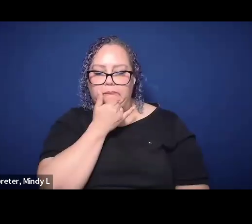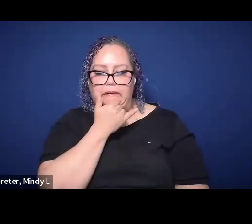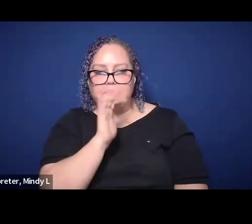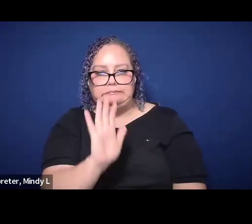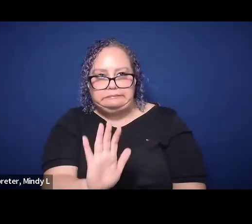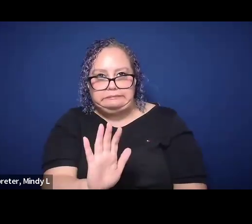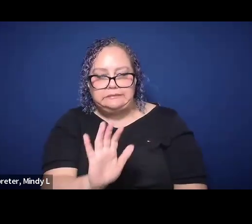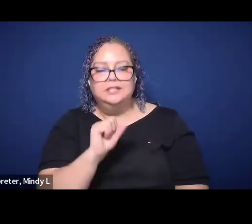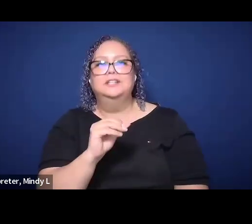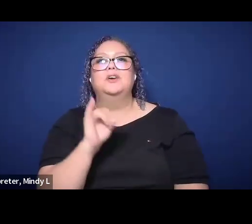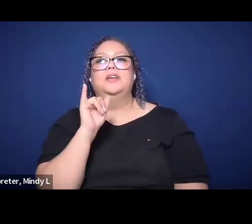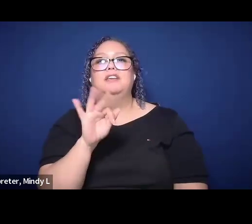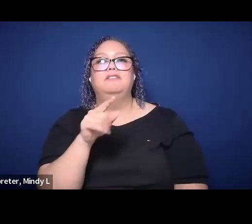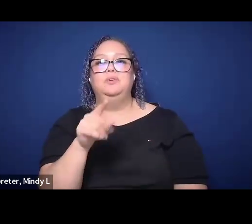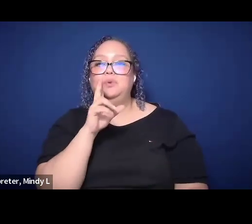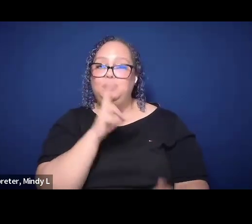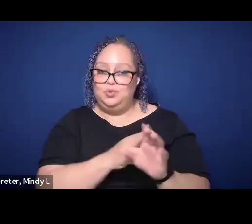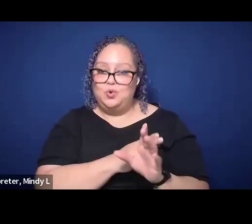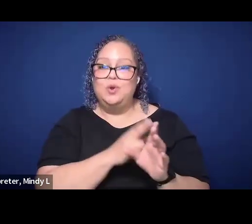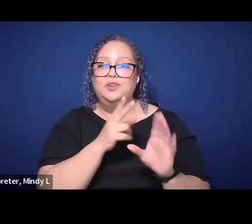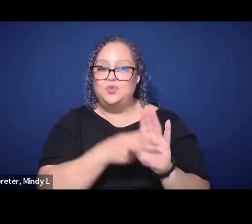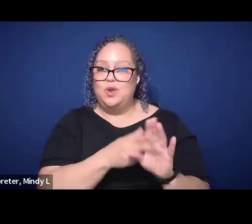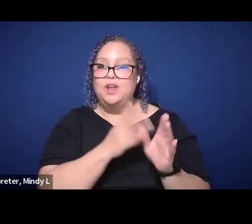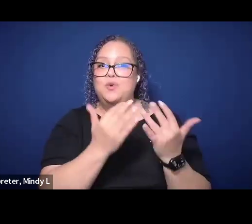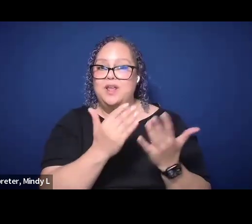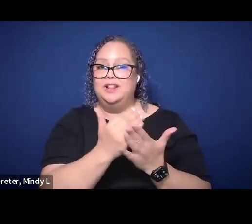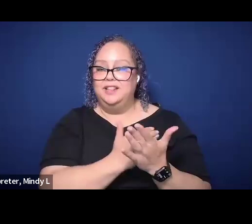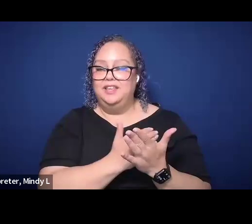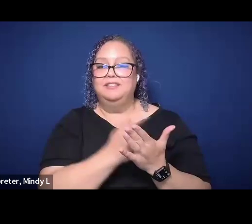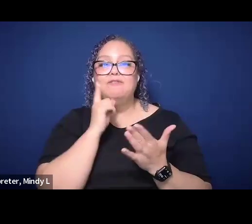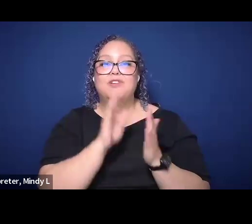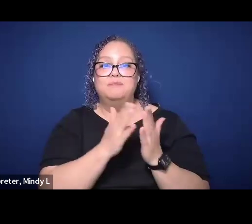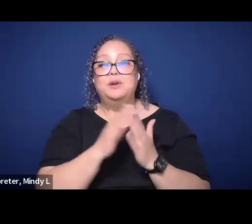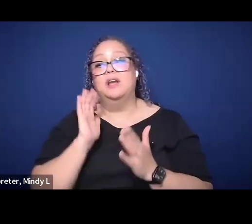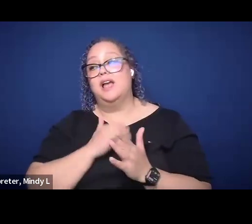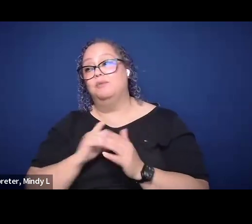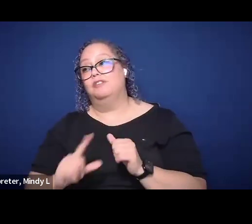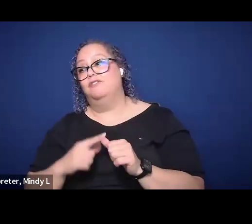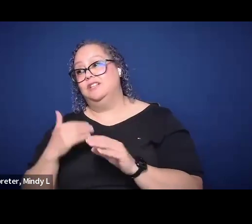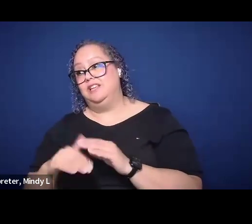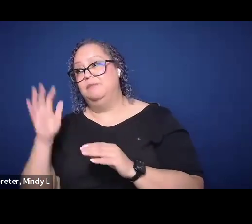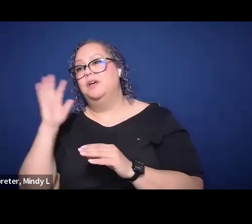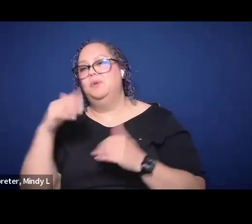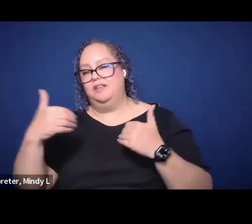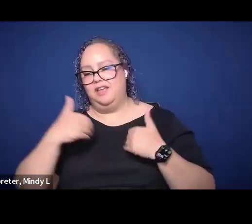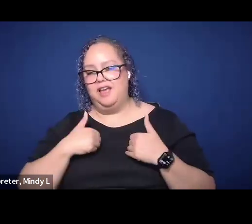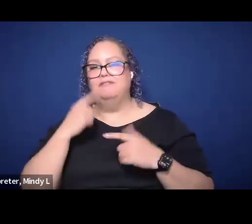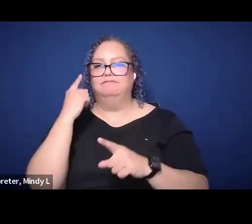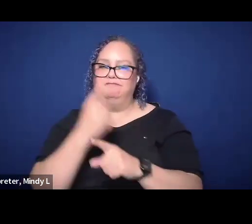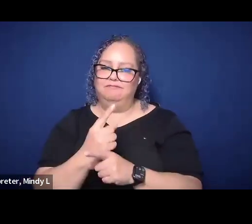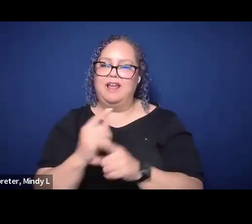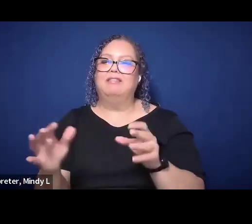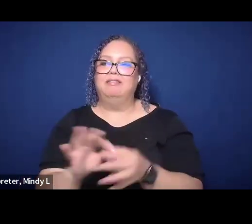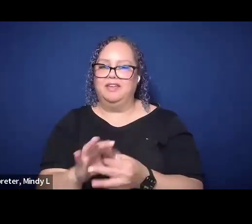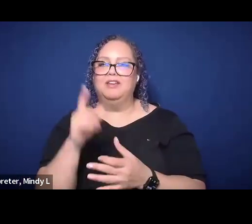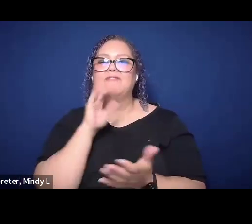you join the wait list for the book, our first email will include the actual proper link to the budget sheet. But I do have